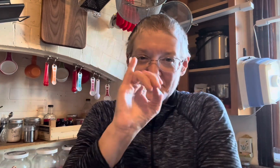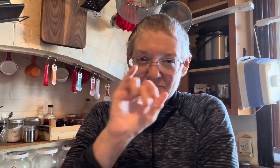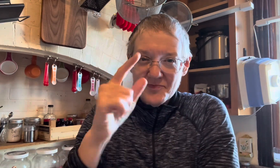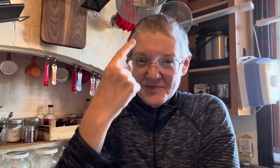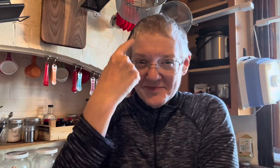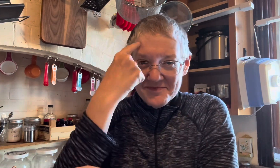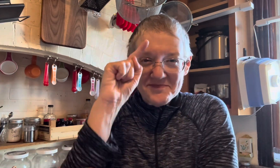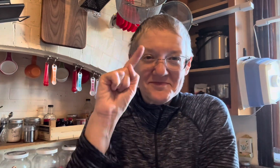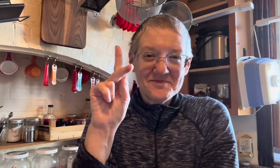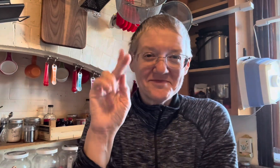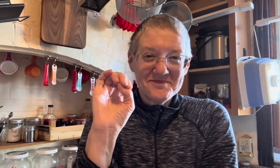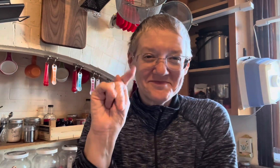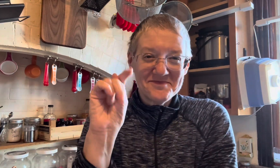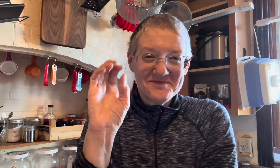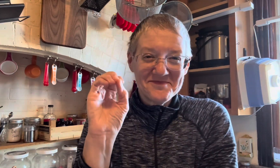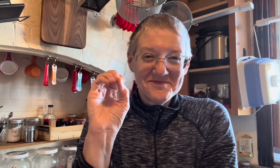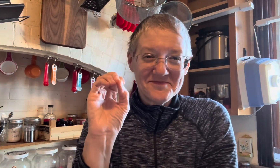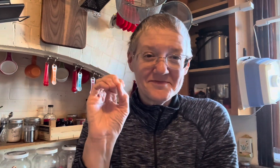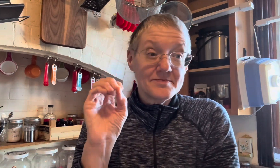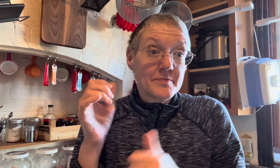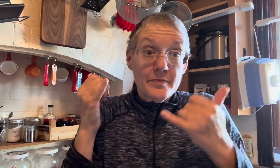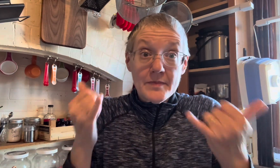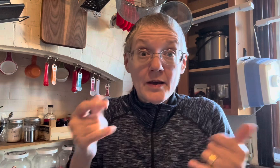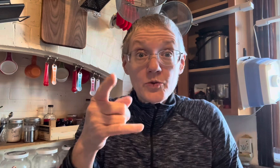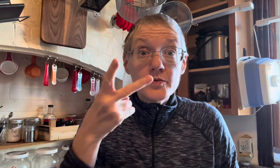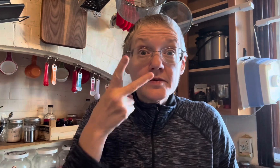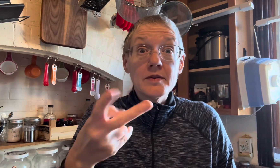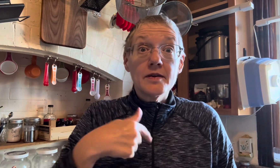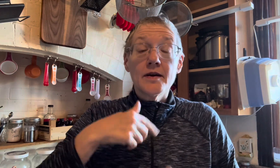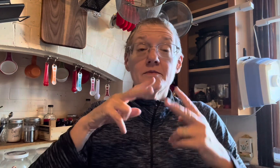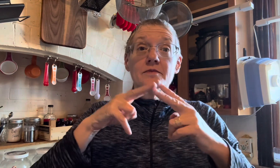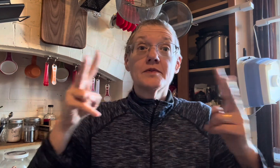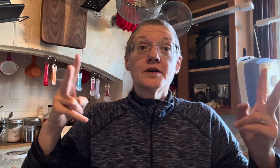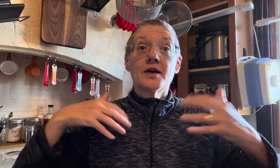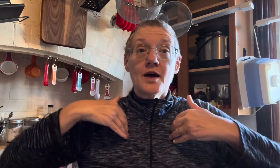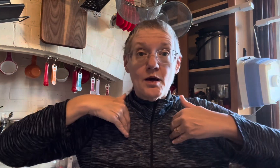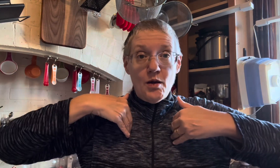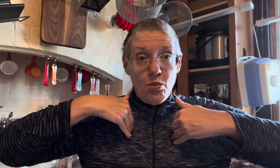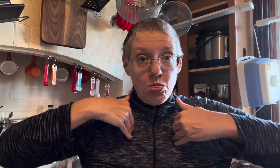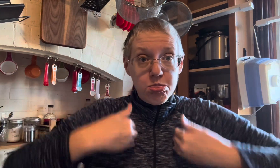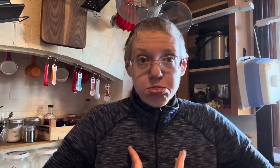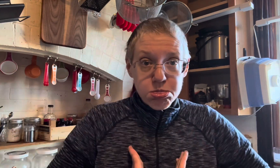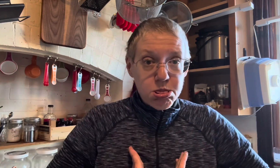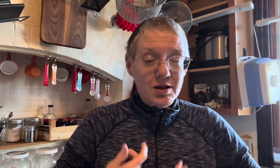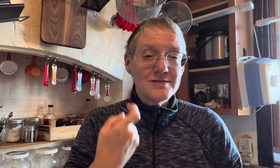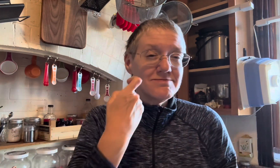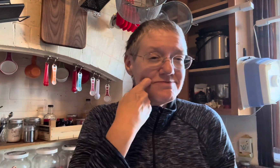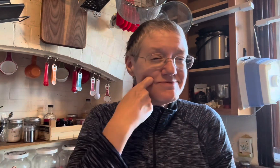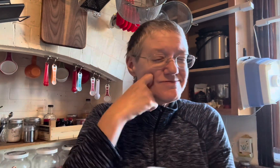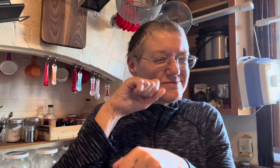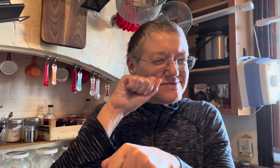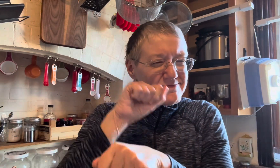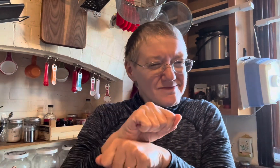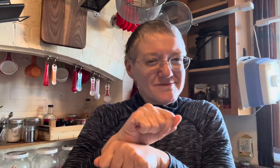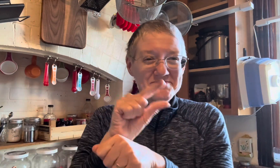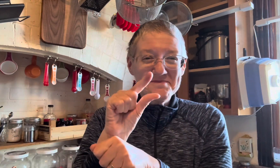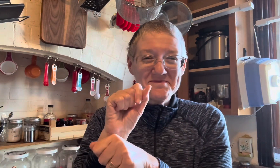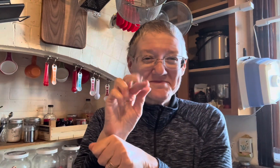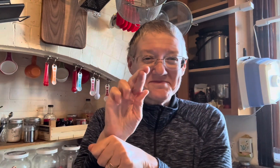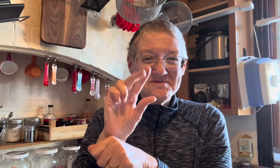goes directly to fuel. It doesn't have to be processed through your body. Now, as you can see, I'm very tired because I